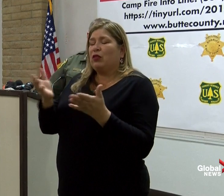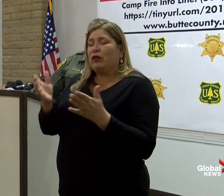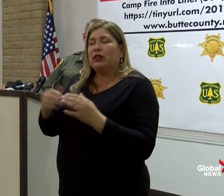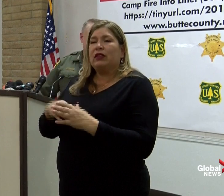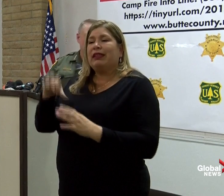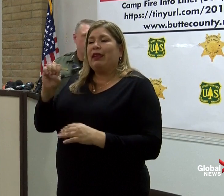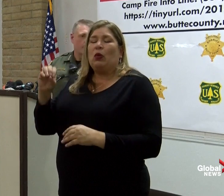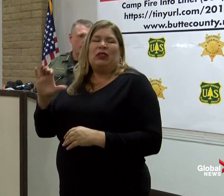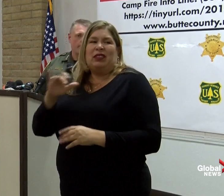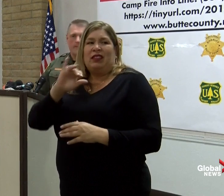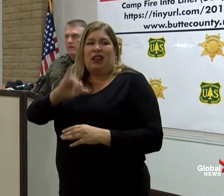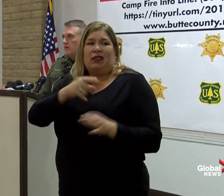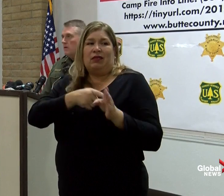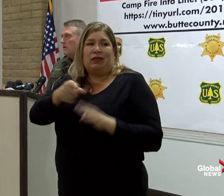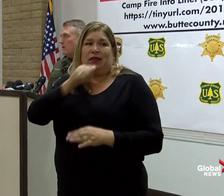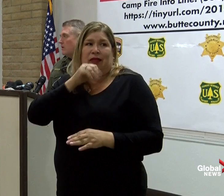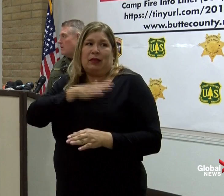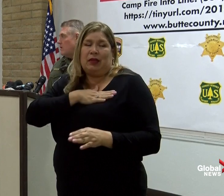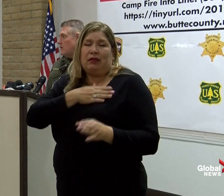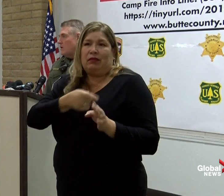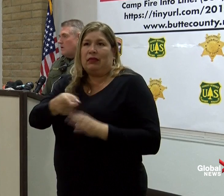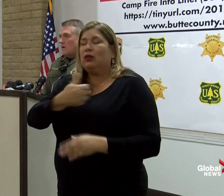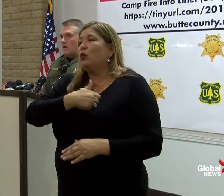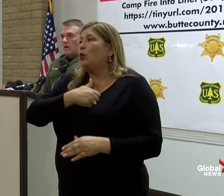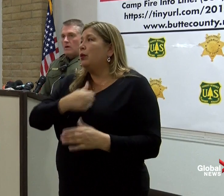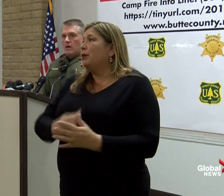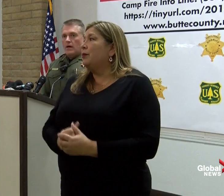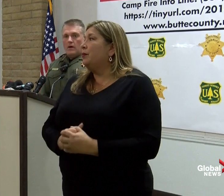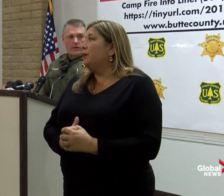just not on my radar. Okay.